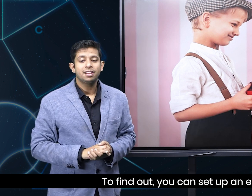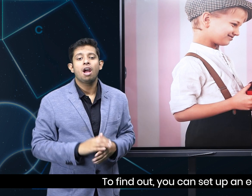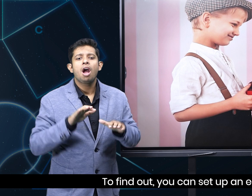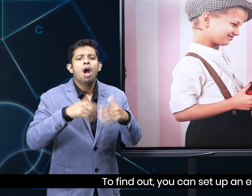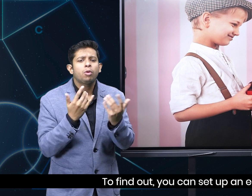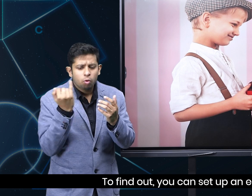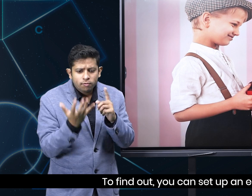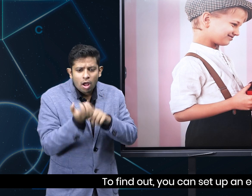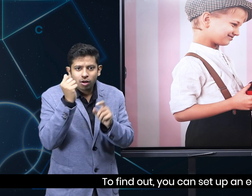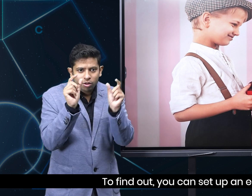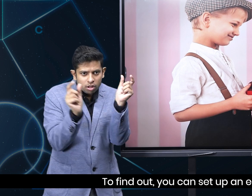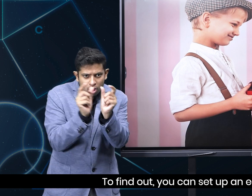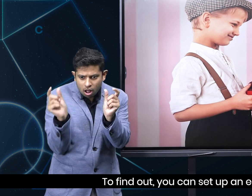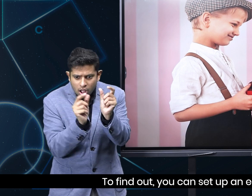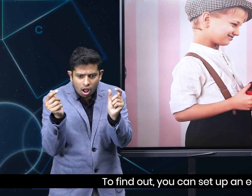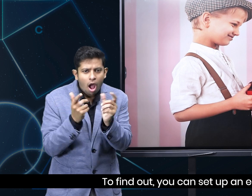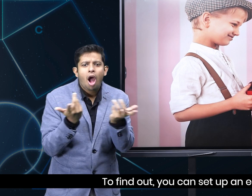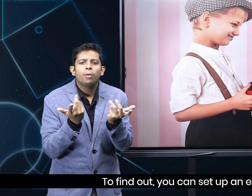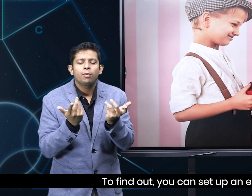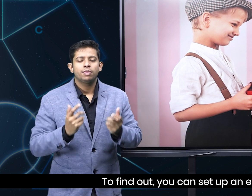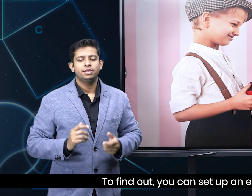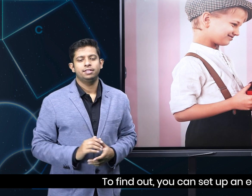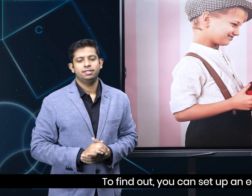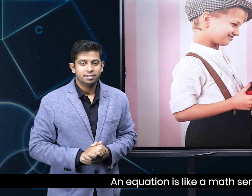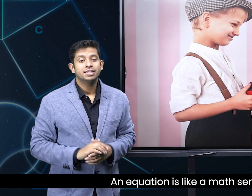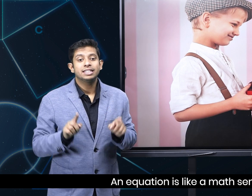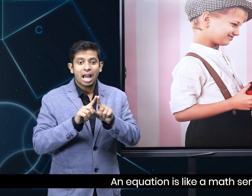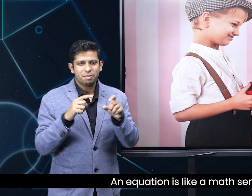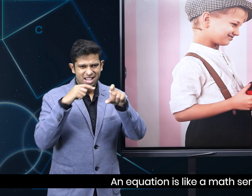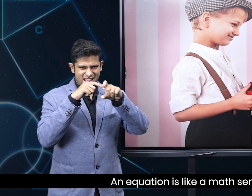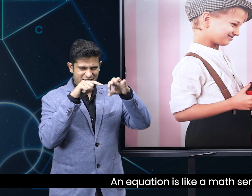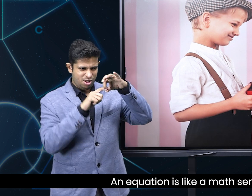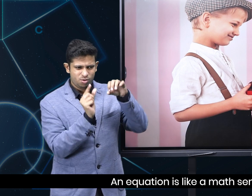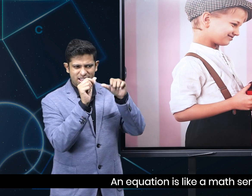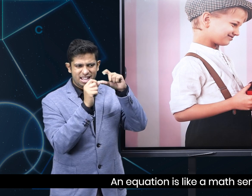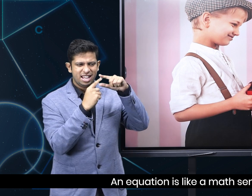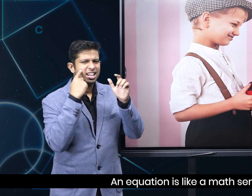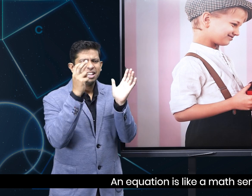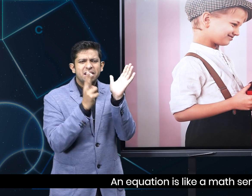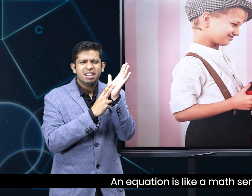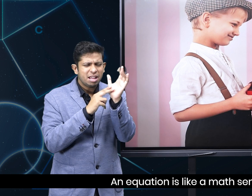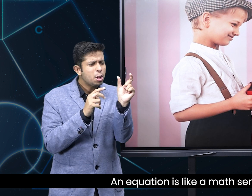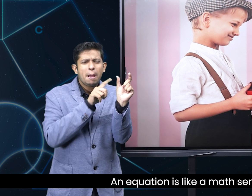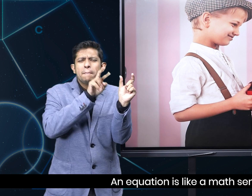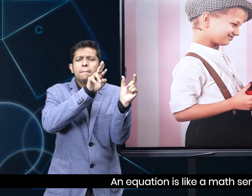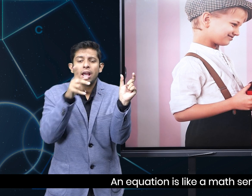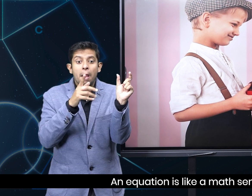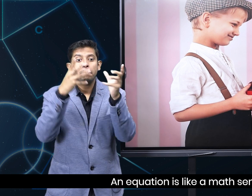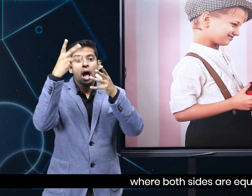To find out, you can set up an equation. An equation is like a math sentence where